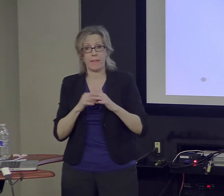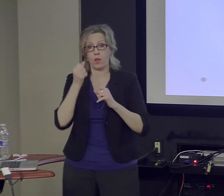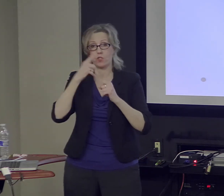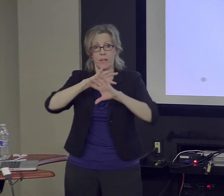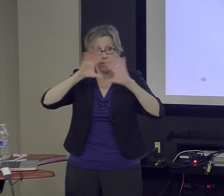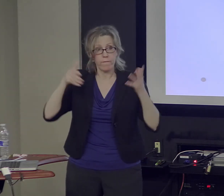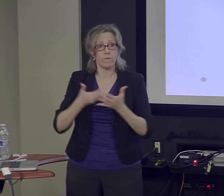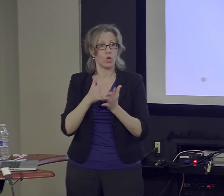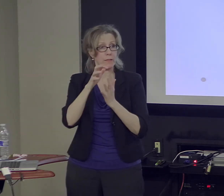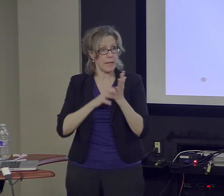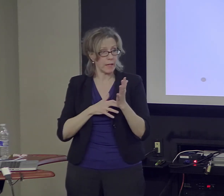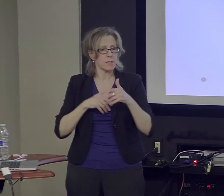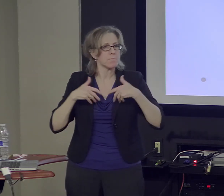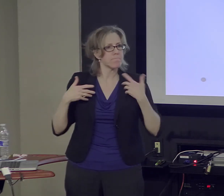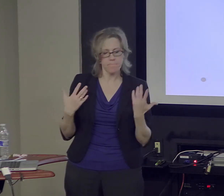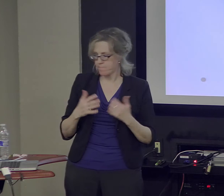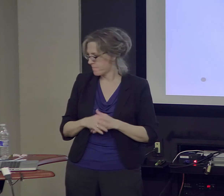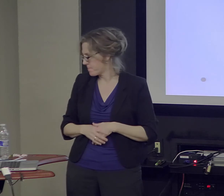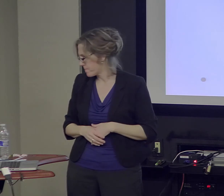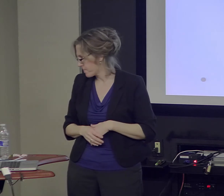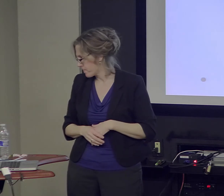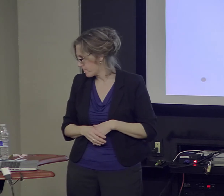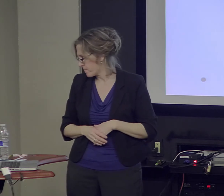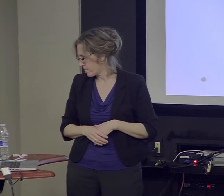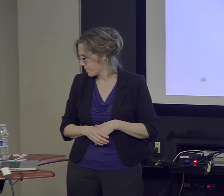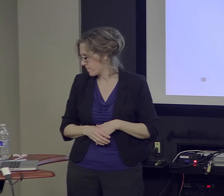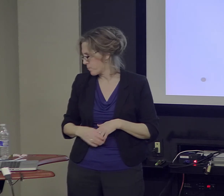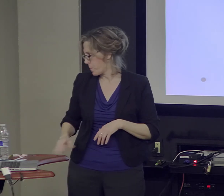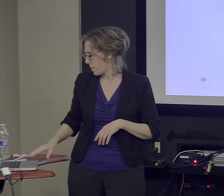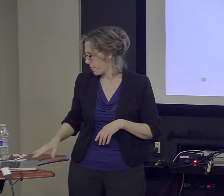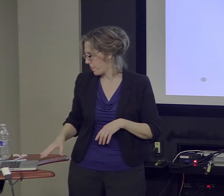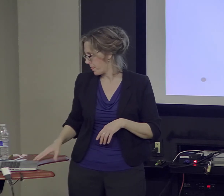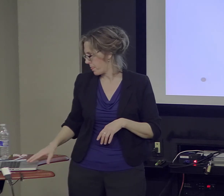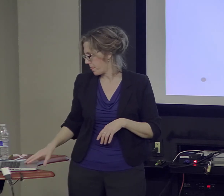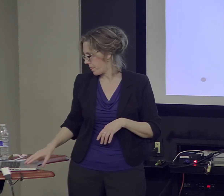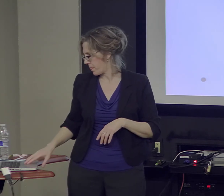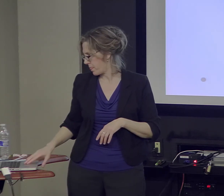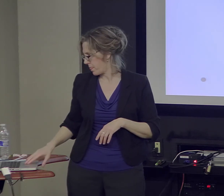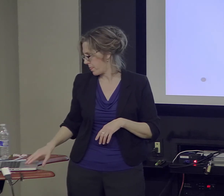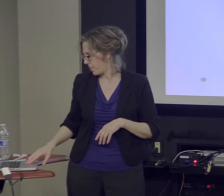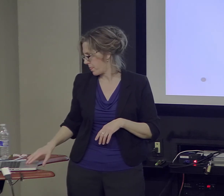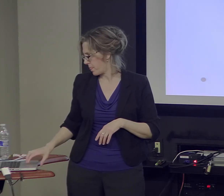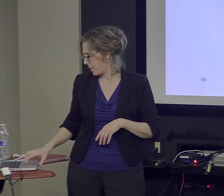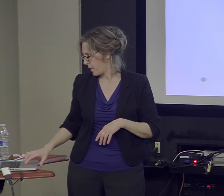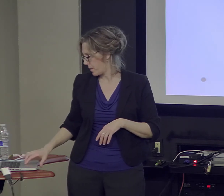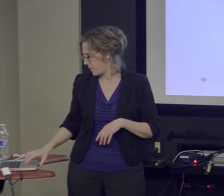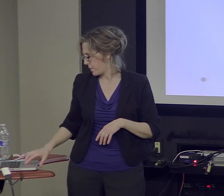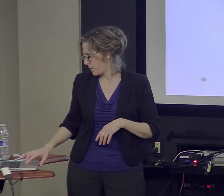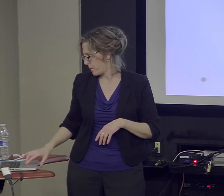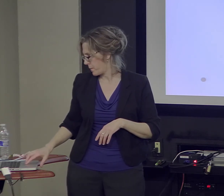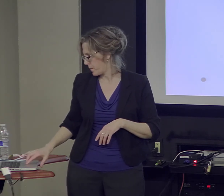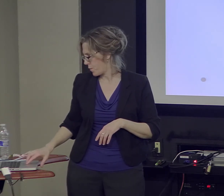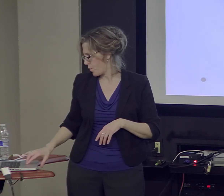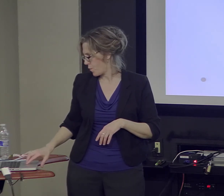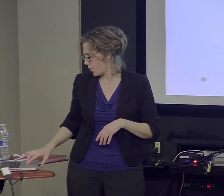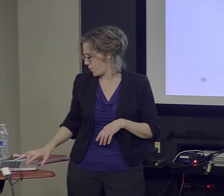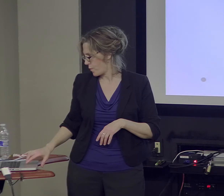and frequency? Could you interpret a full written text into international sign